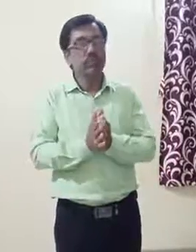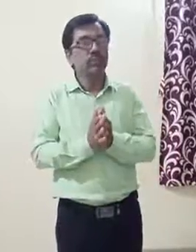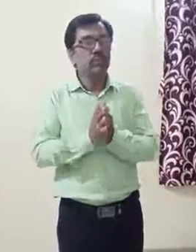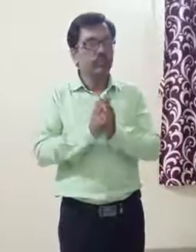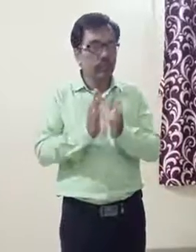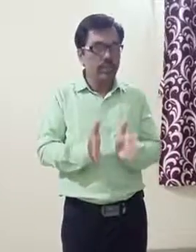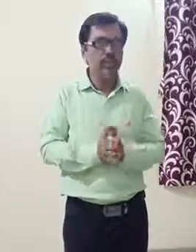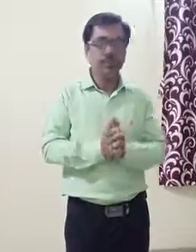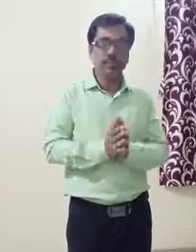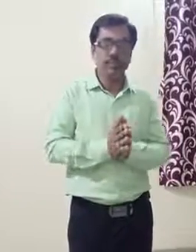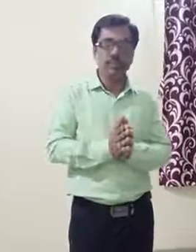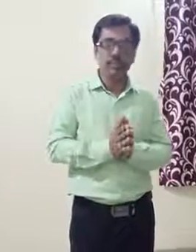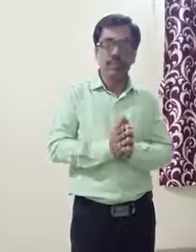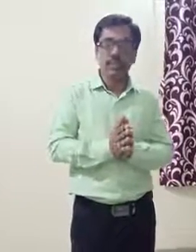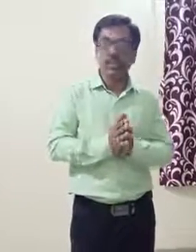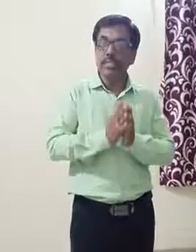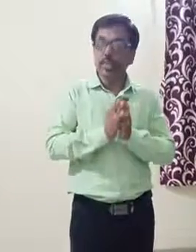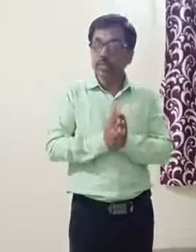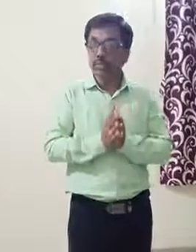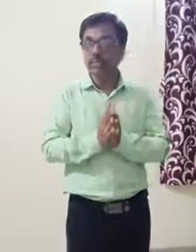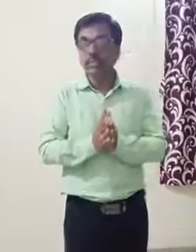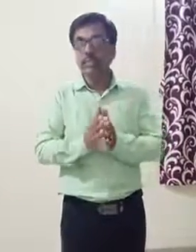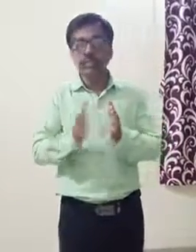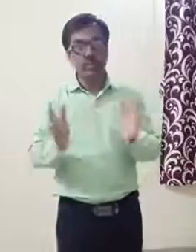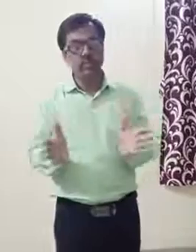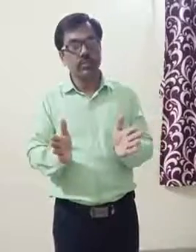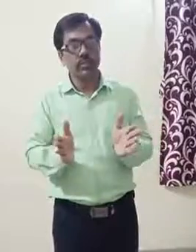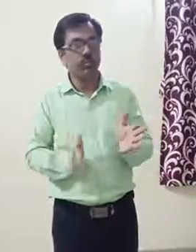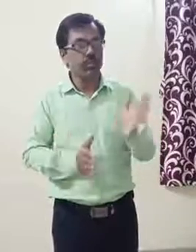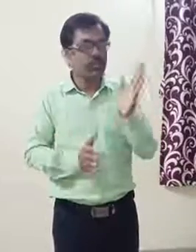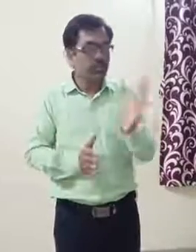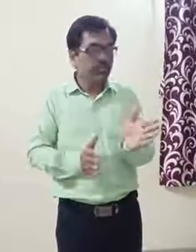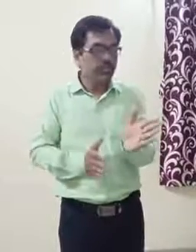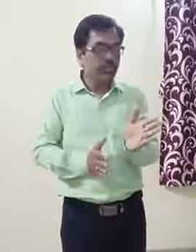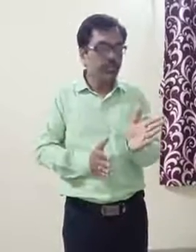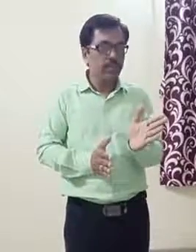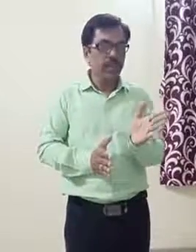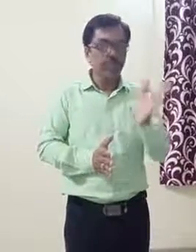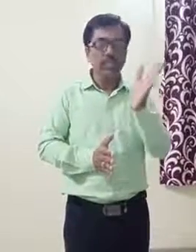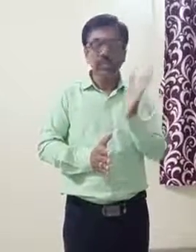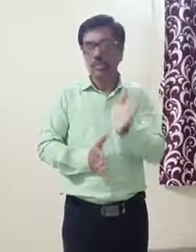the feudalism. He tried to free the peasants from the serfdom and the manorial